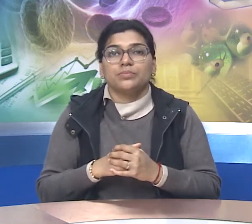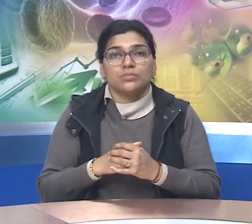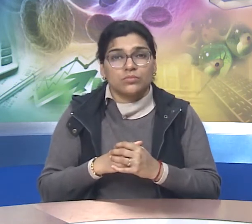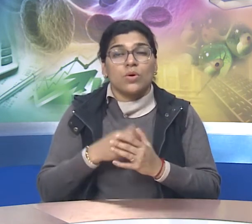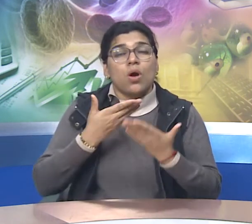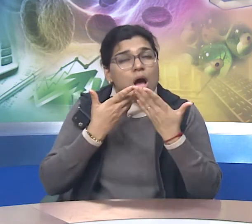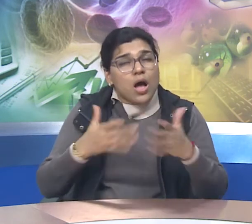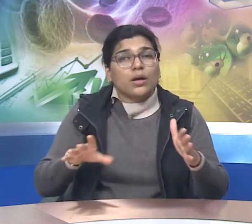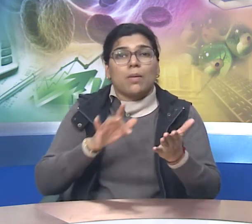positivity